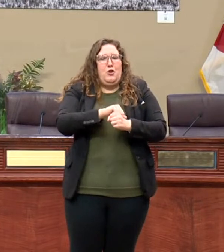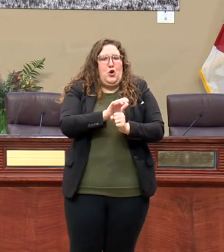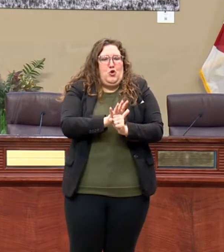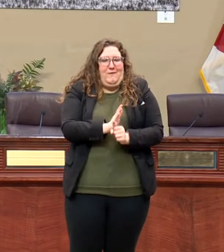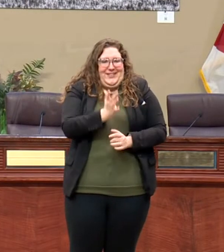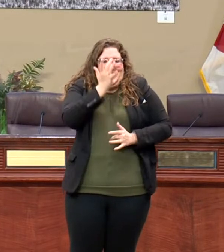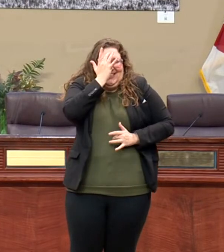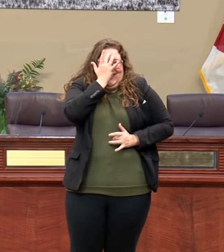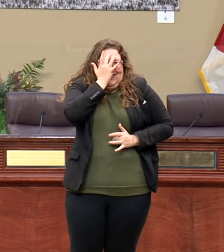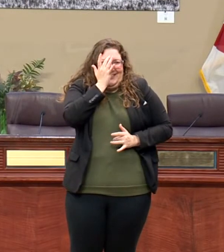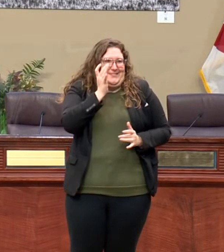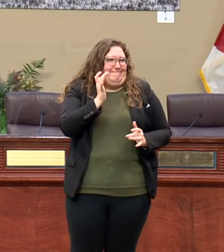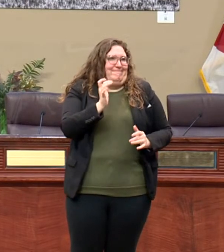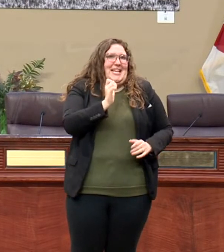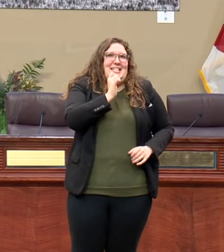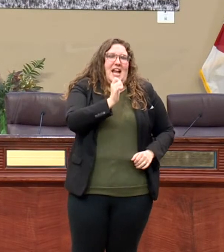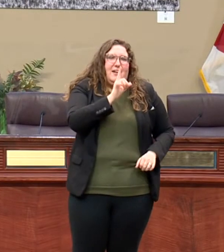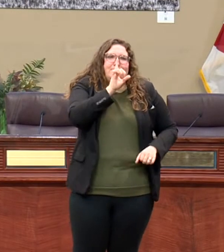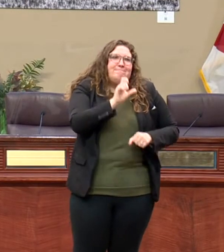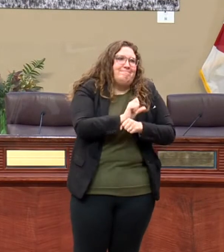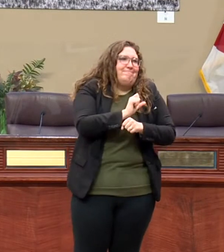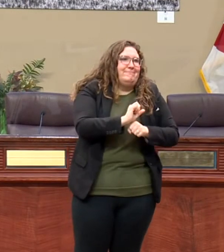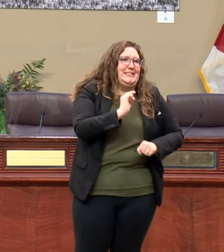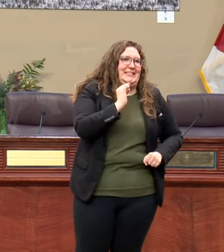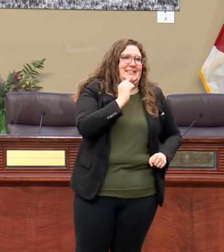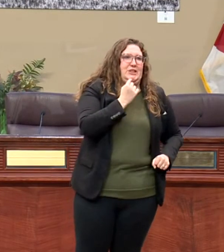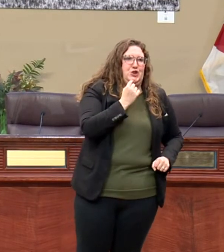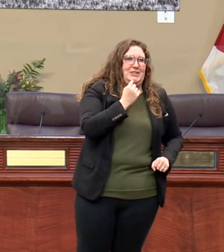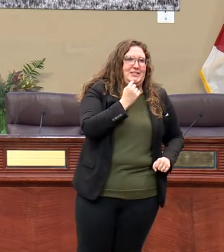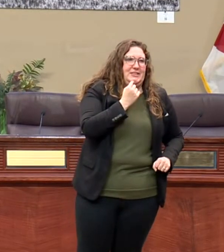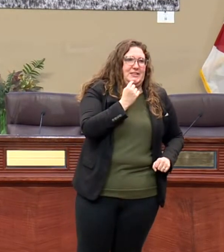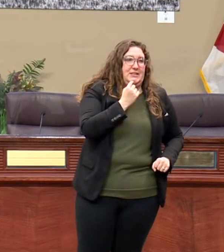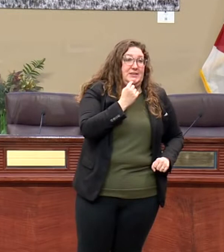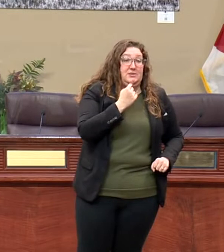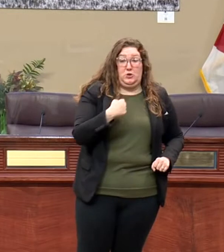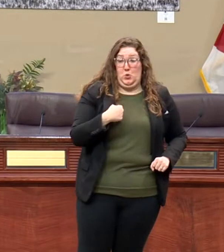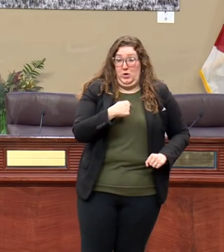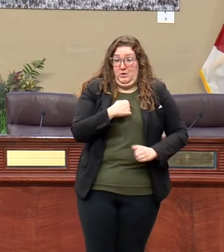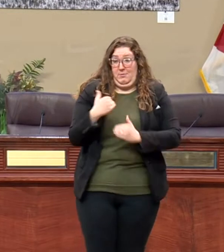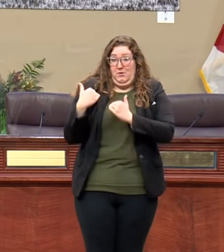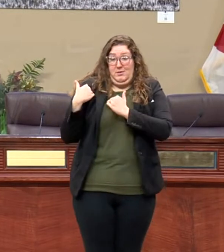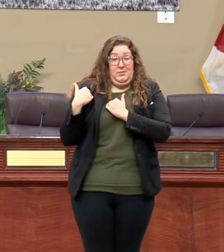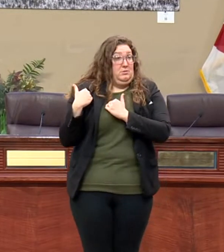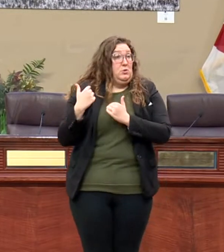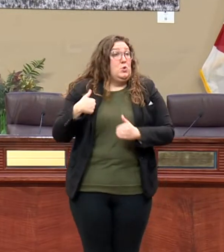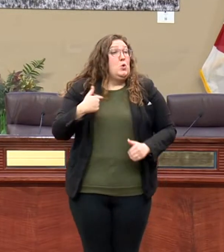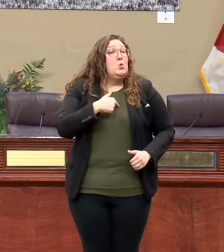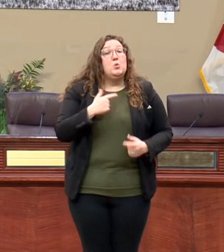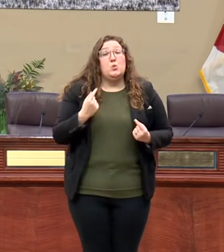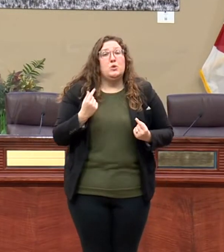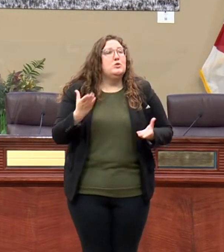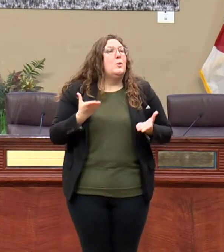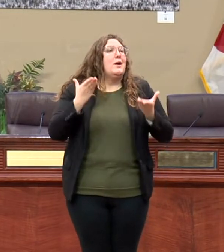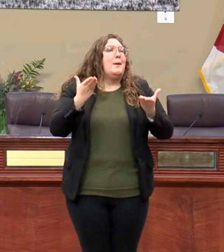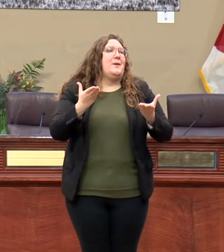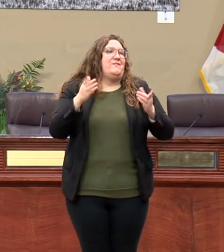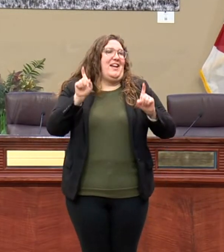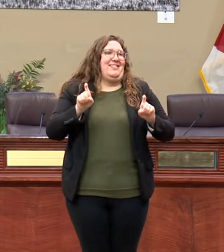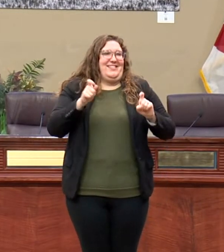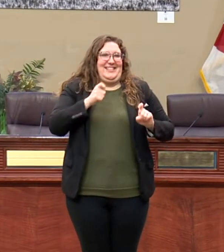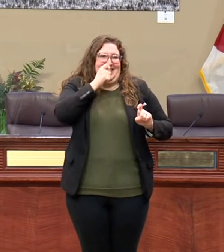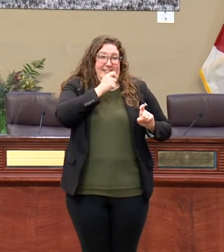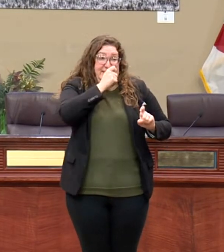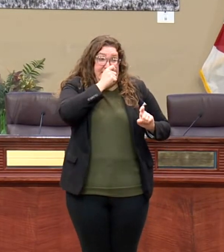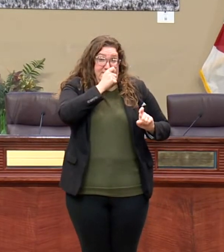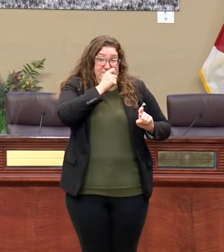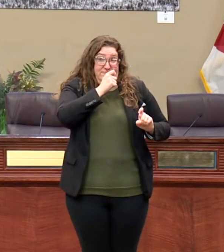going to continue to be responsive to our community and provide the testing. If we were not doing the testing, I just think that